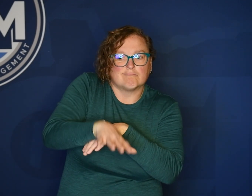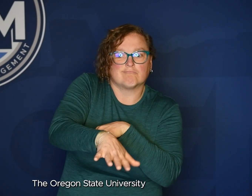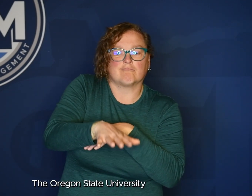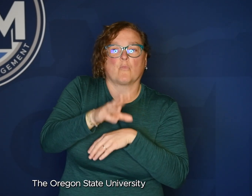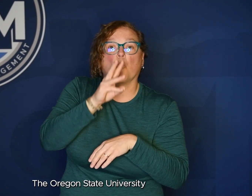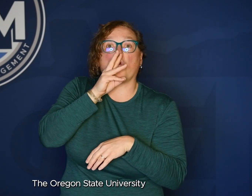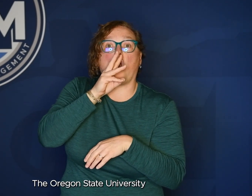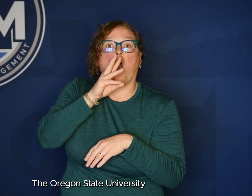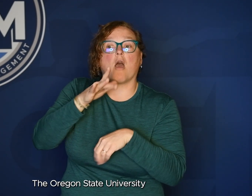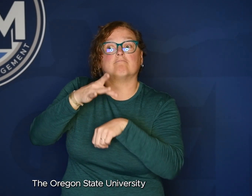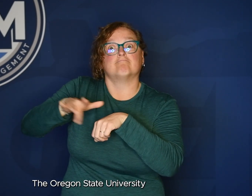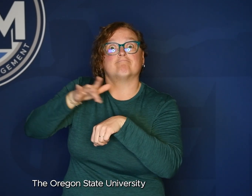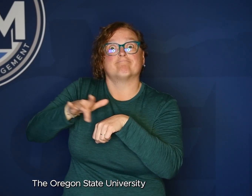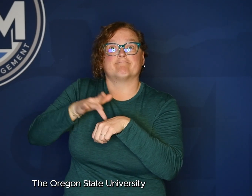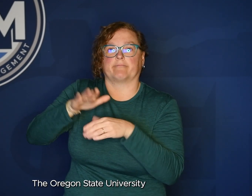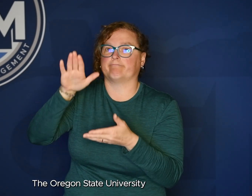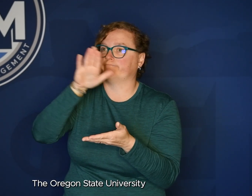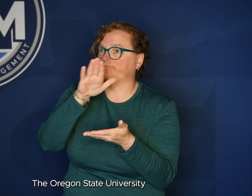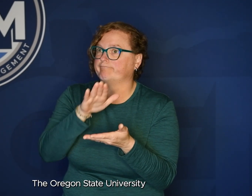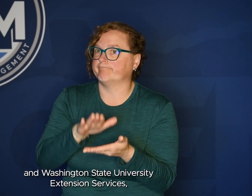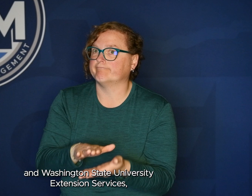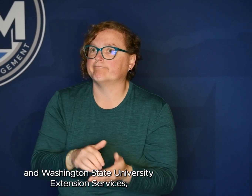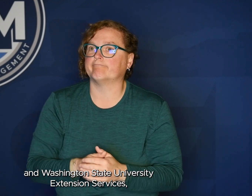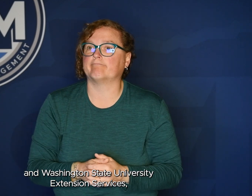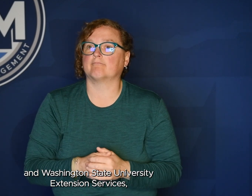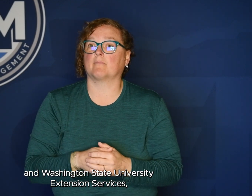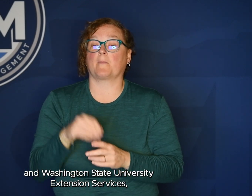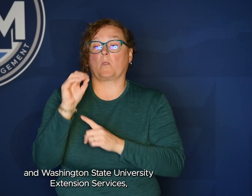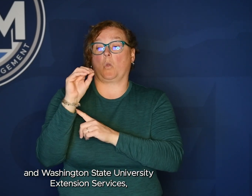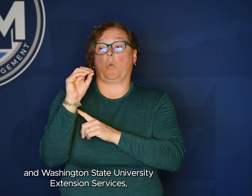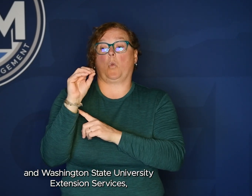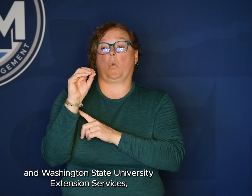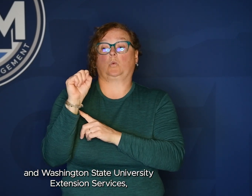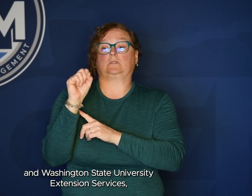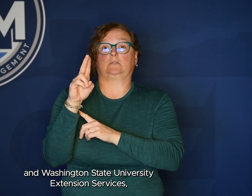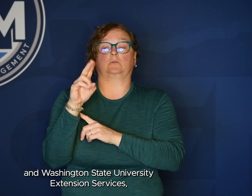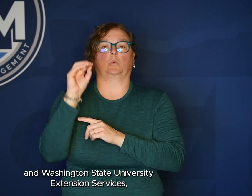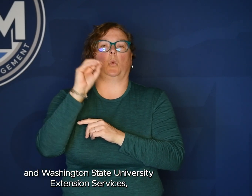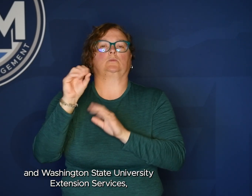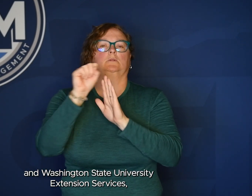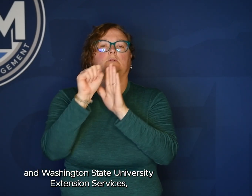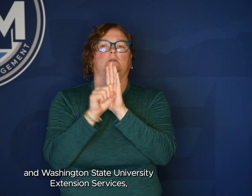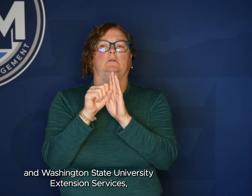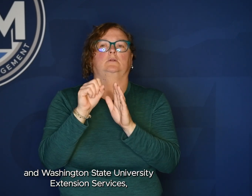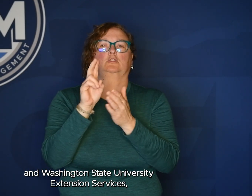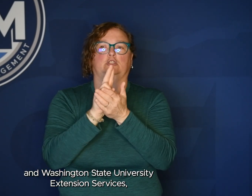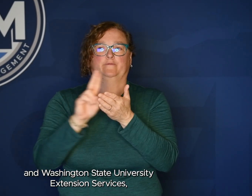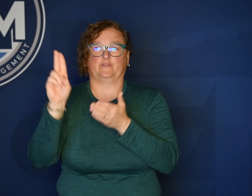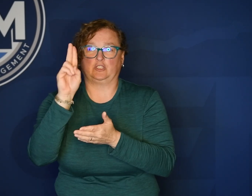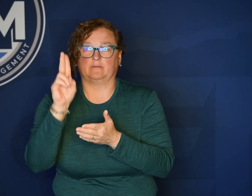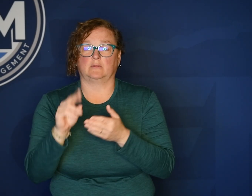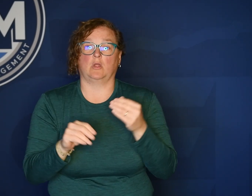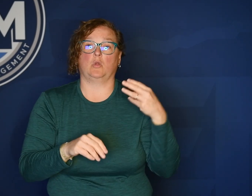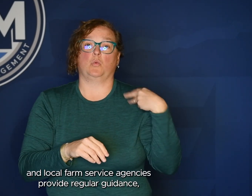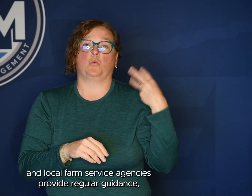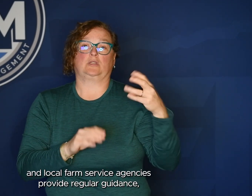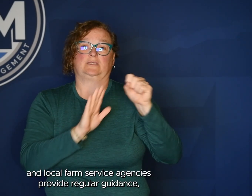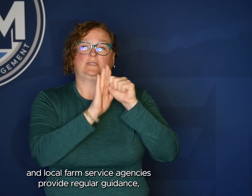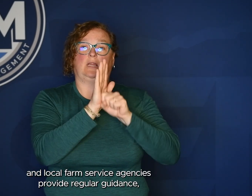The Oregon State University and Washington State University Extension Services and local